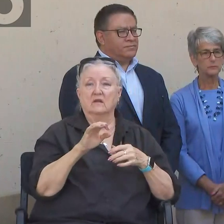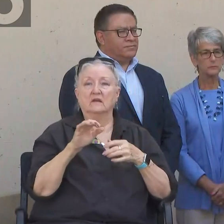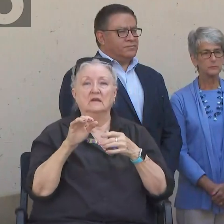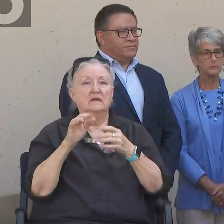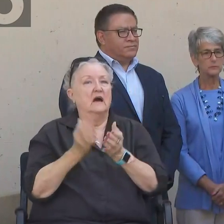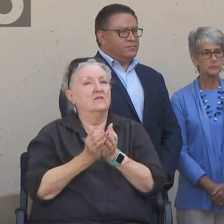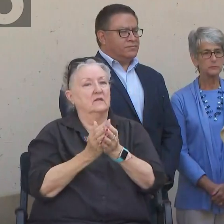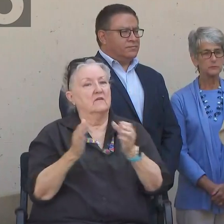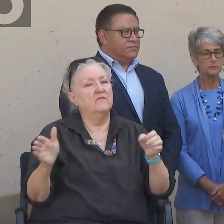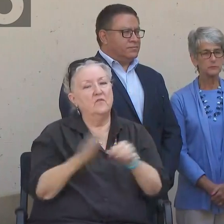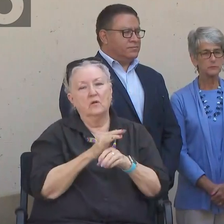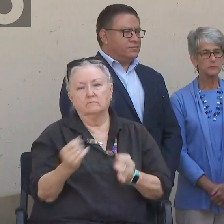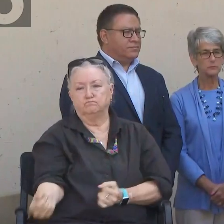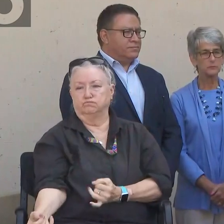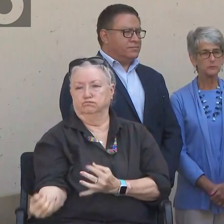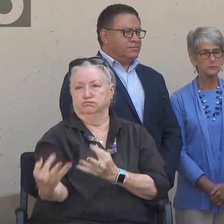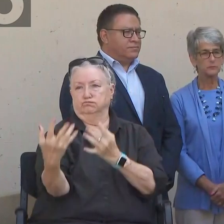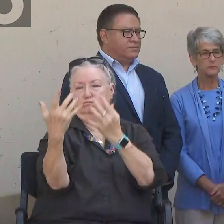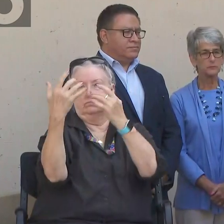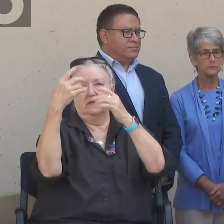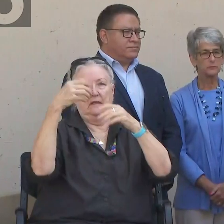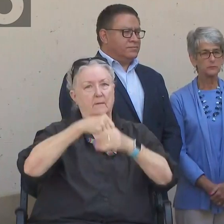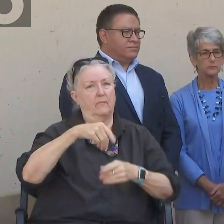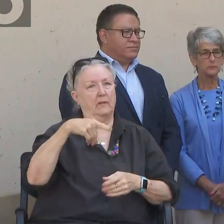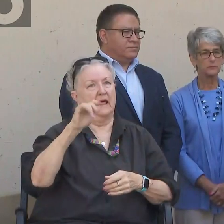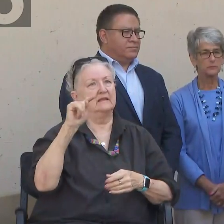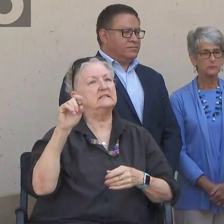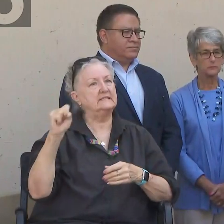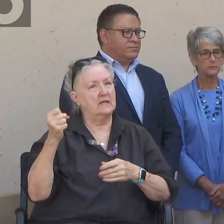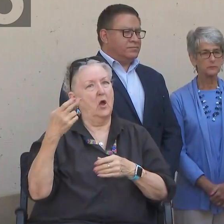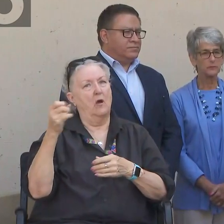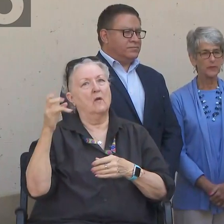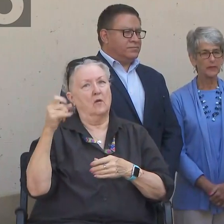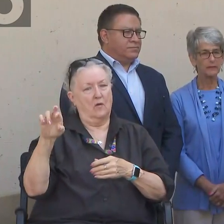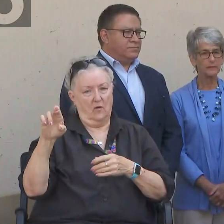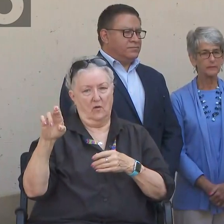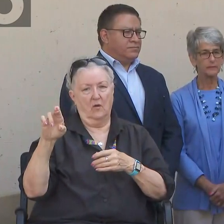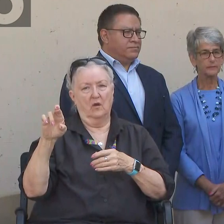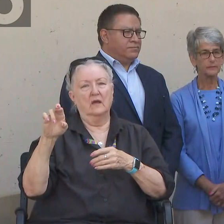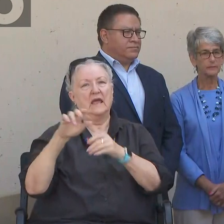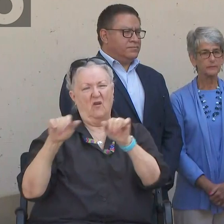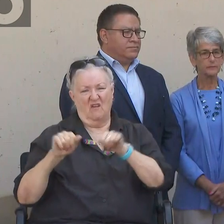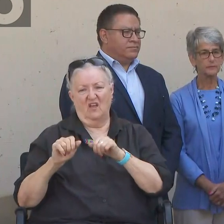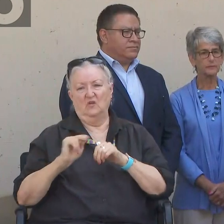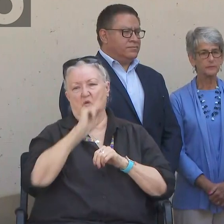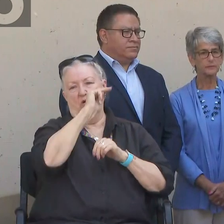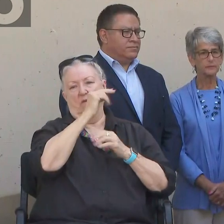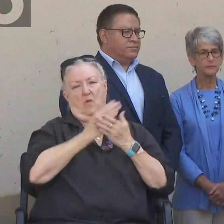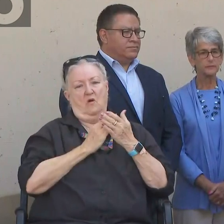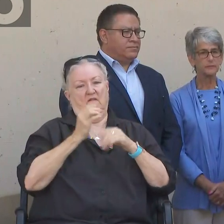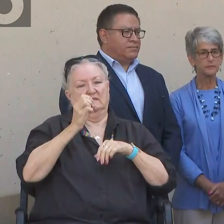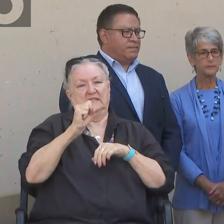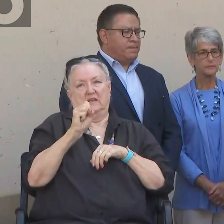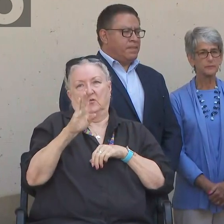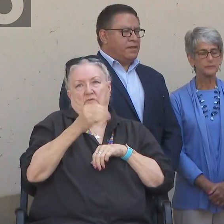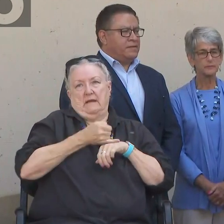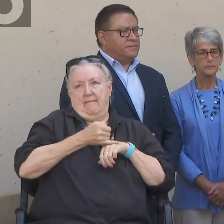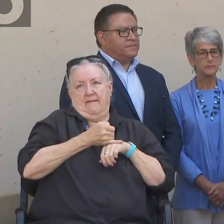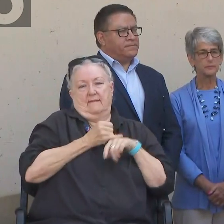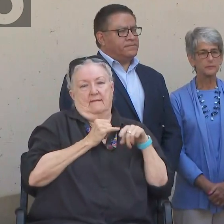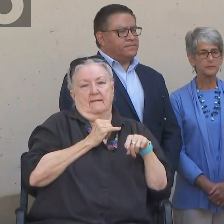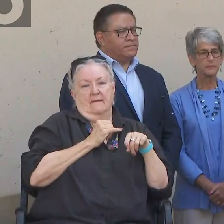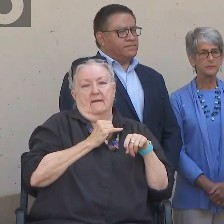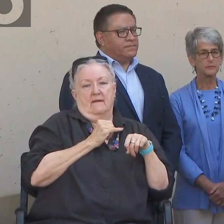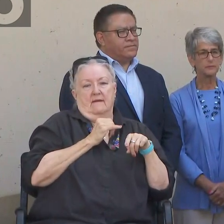in flames in the Platts Harbor area on the north side of Santa Cruz Island. The crews